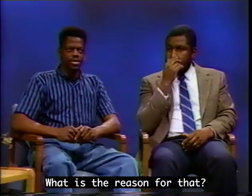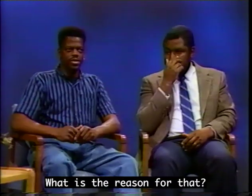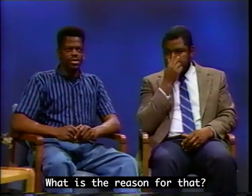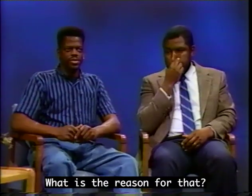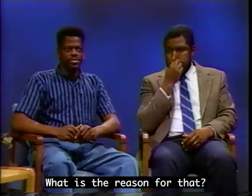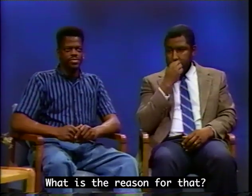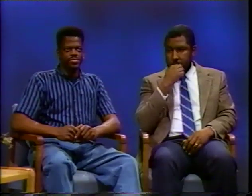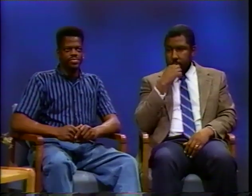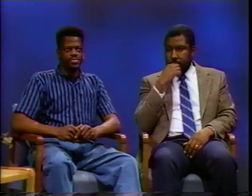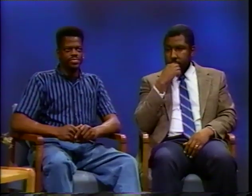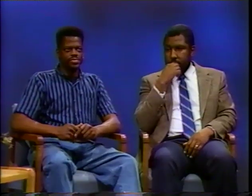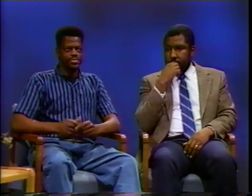that?